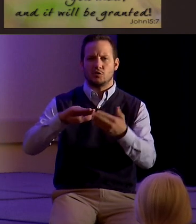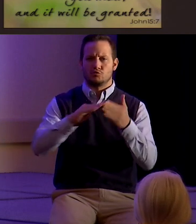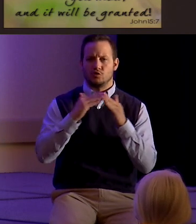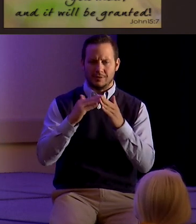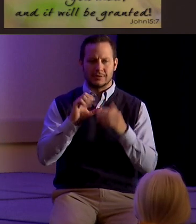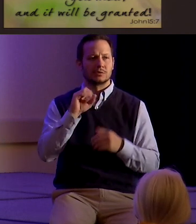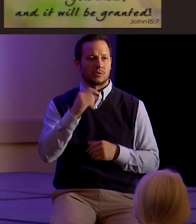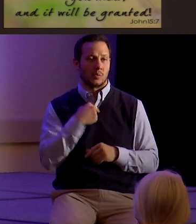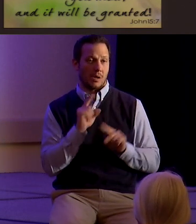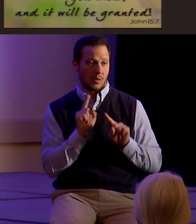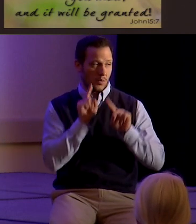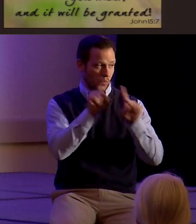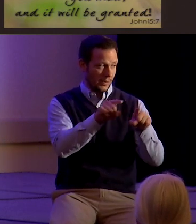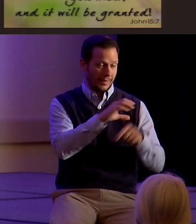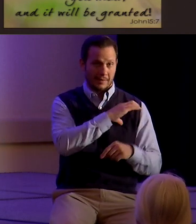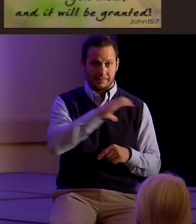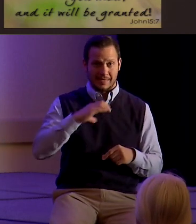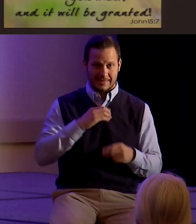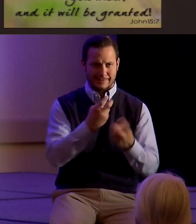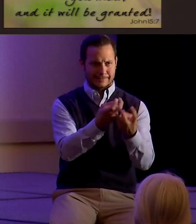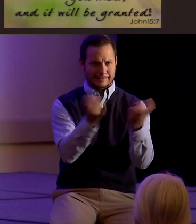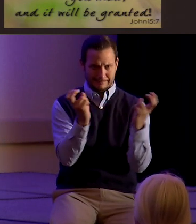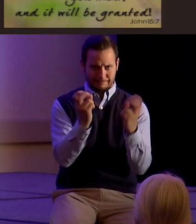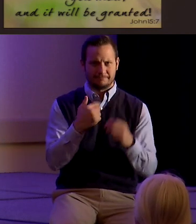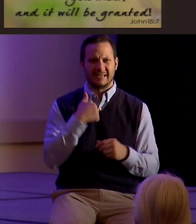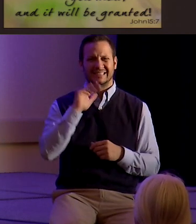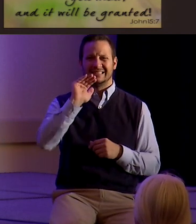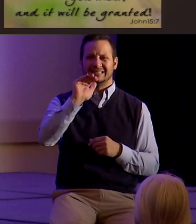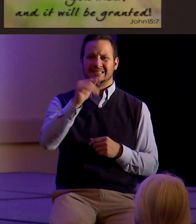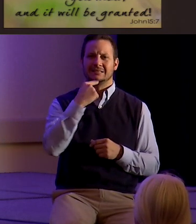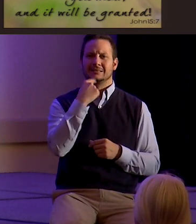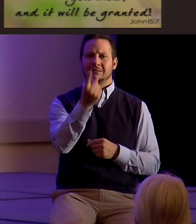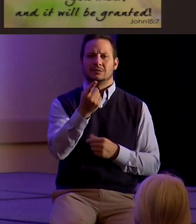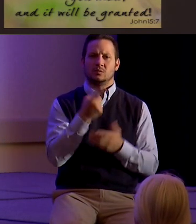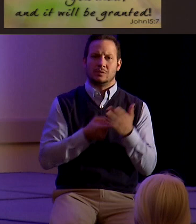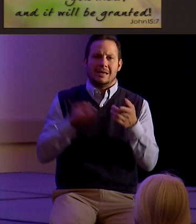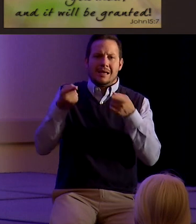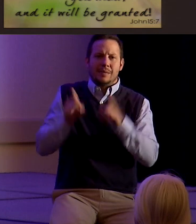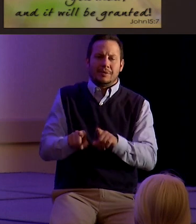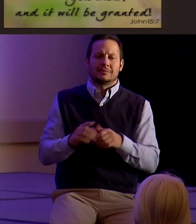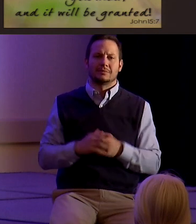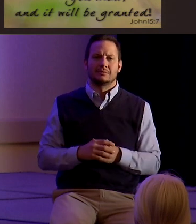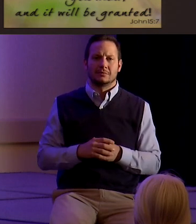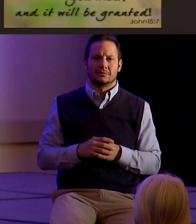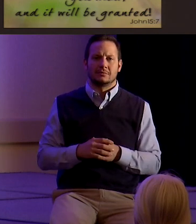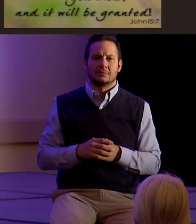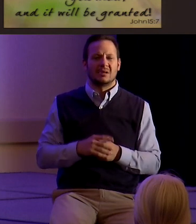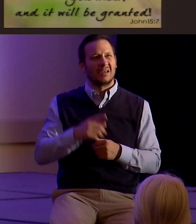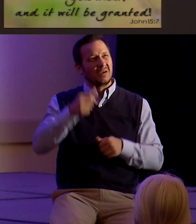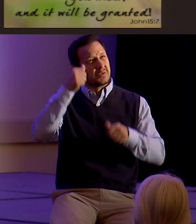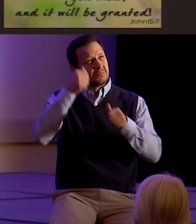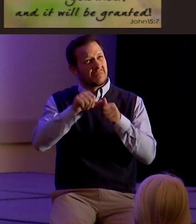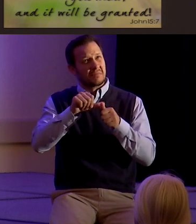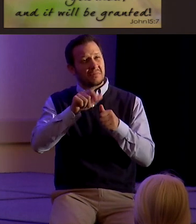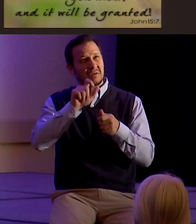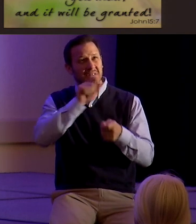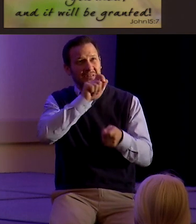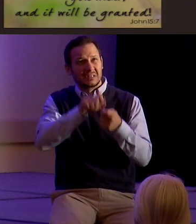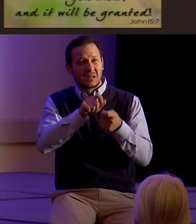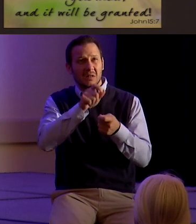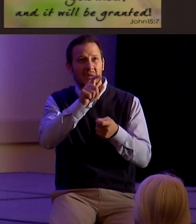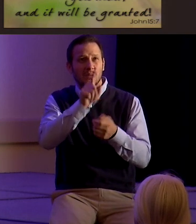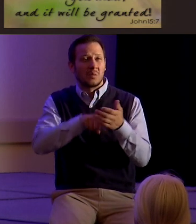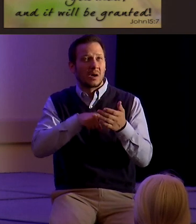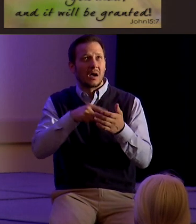went to the benevolence committee, and I told them what had happened. I'm not really sure. I don't really remember exactly what I was